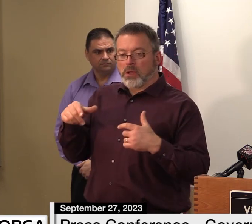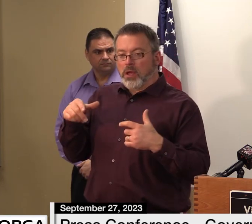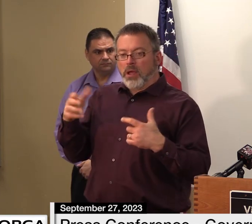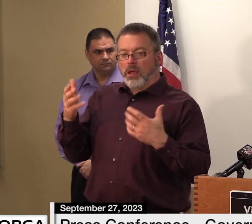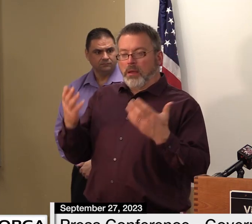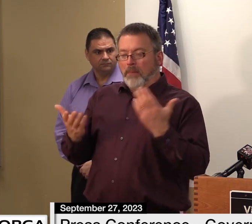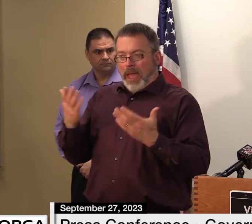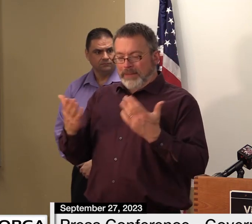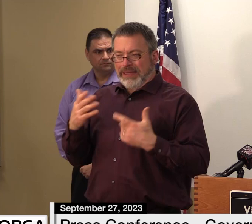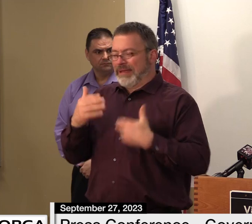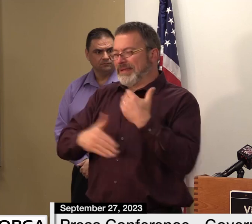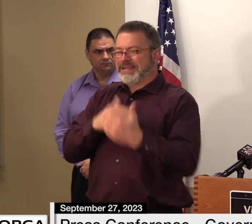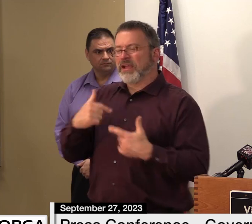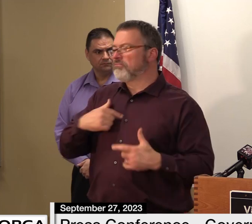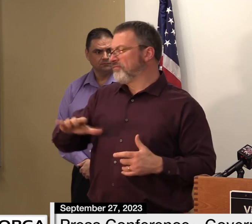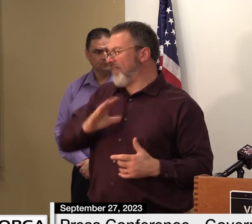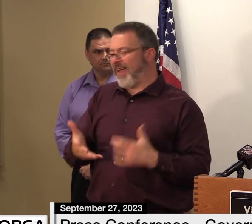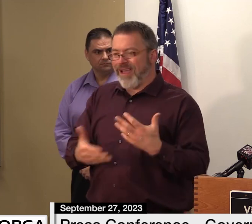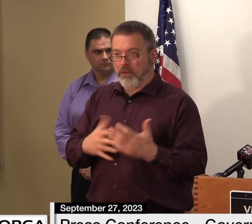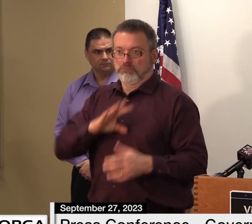they can come back and say, hey,